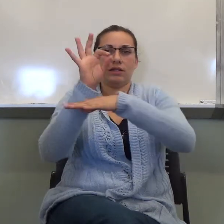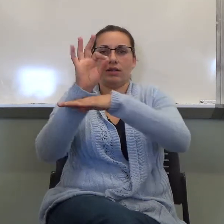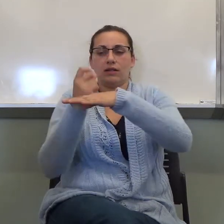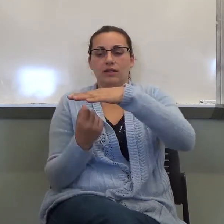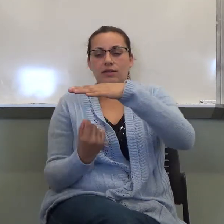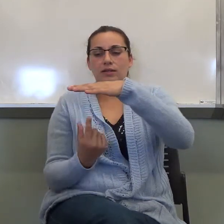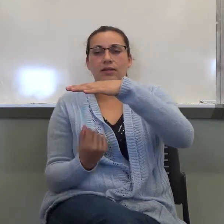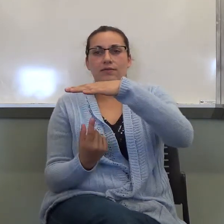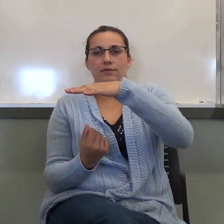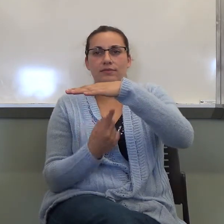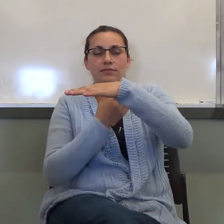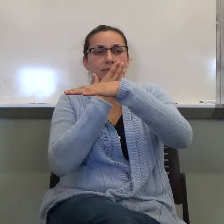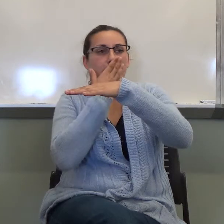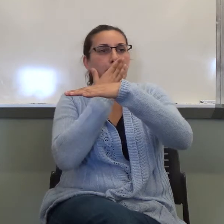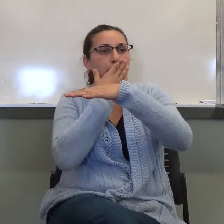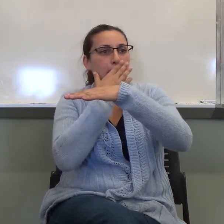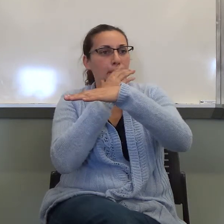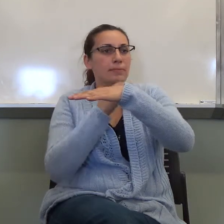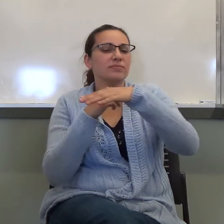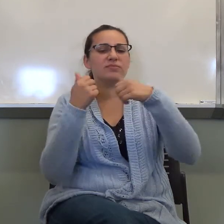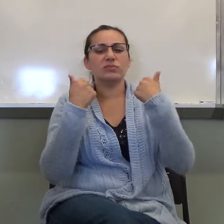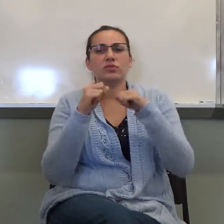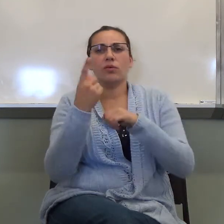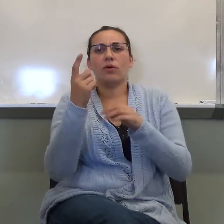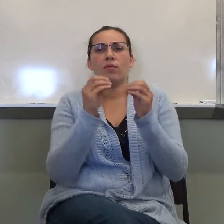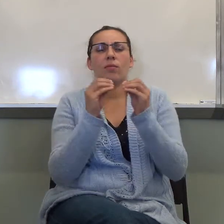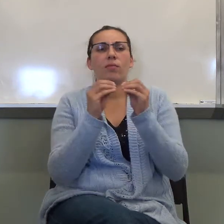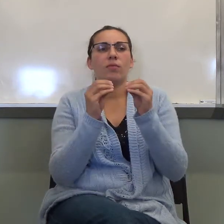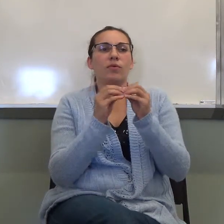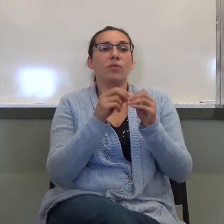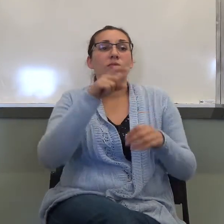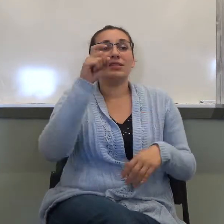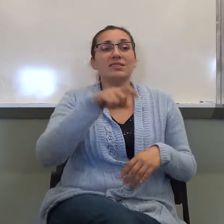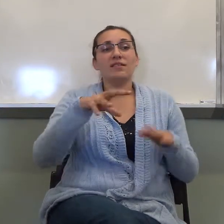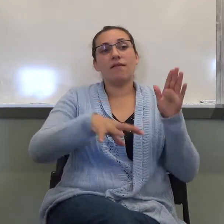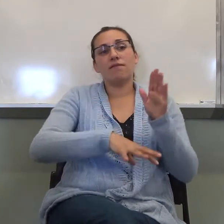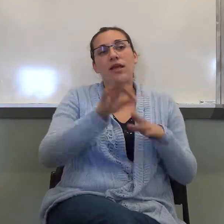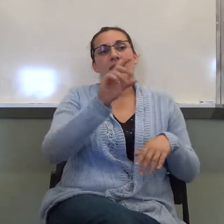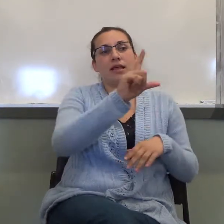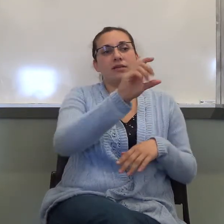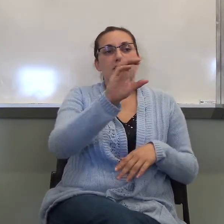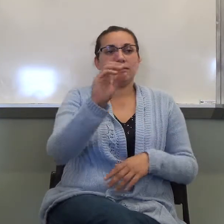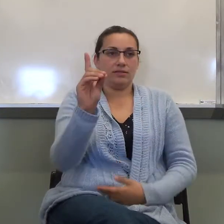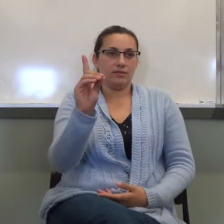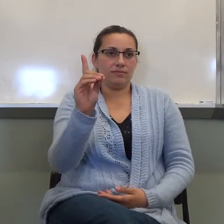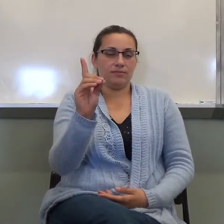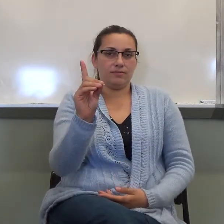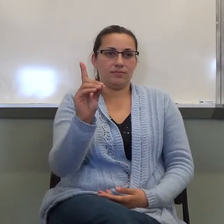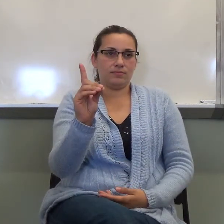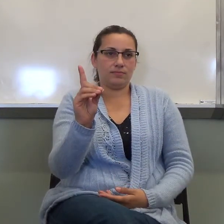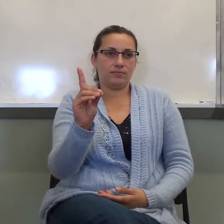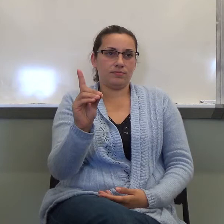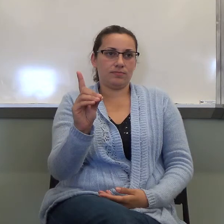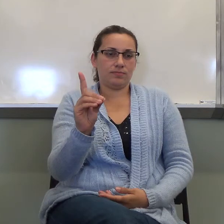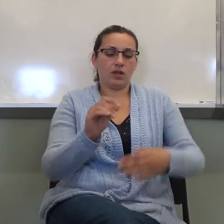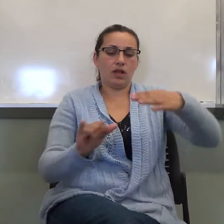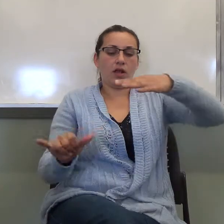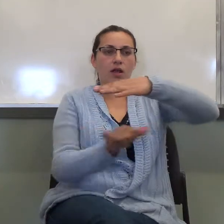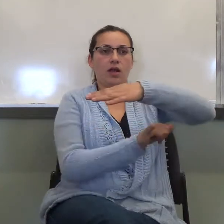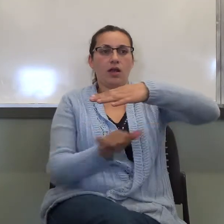Let's try one where we have to actually get an LCD. 2/15 plus or minus